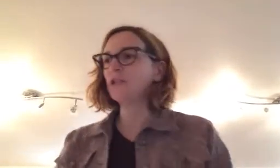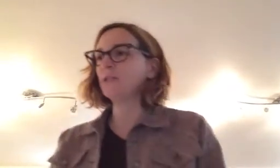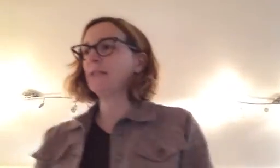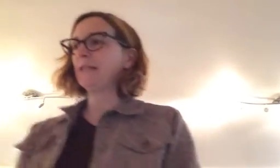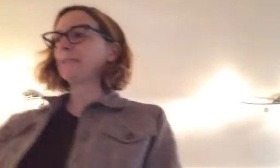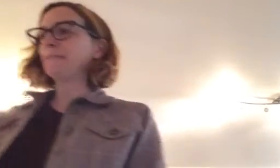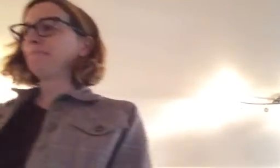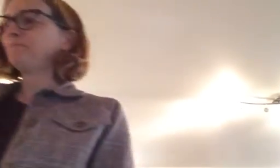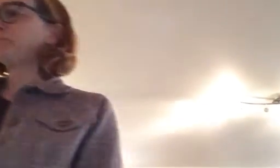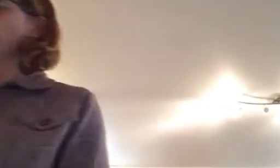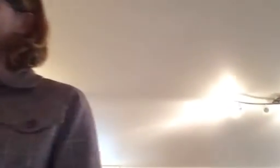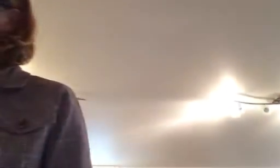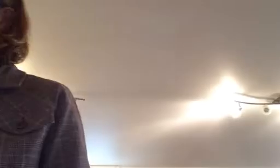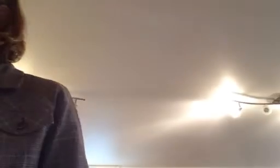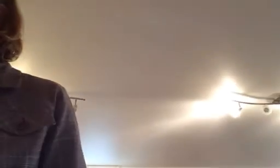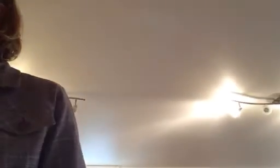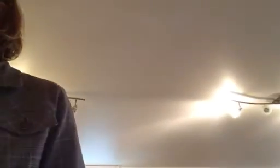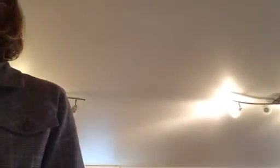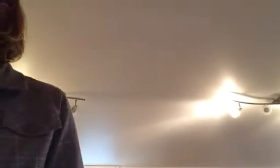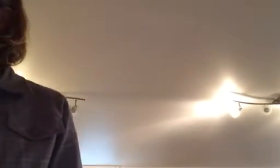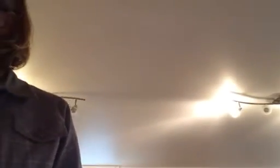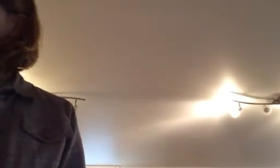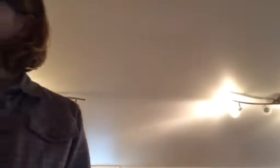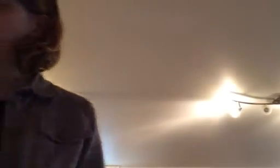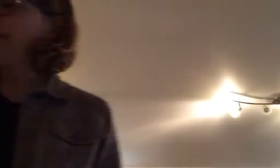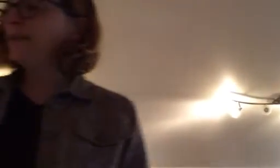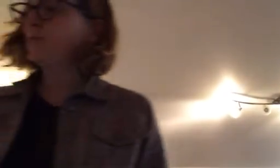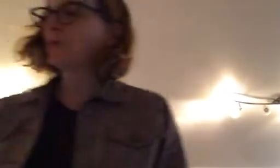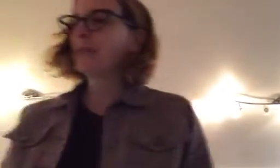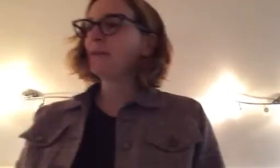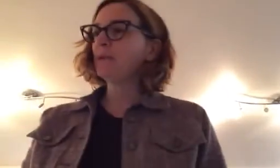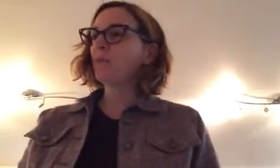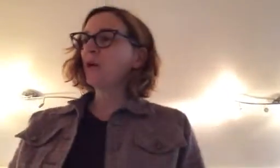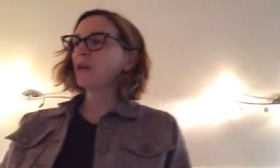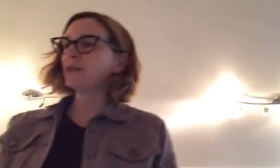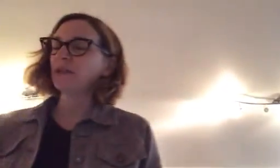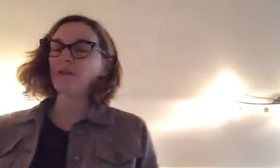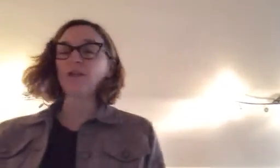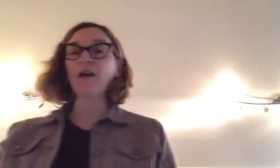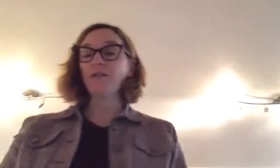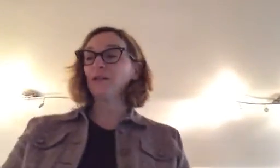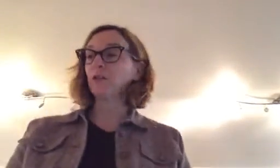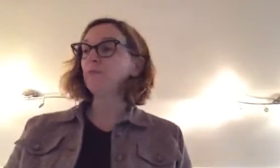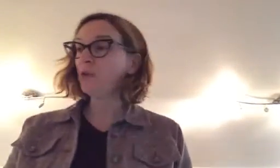nation states. Before 1815, Britain had been part of the continental community,